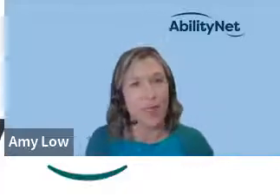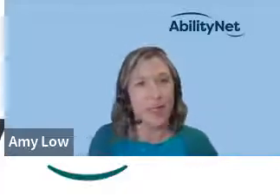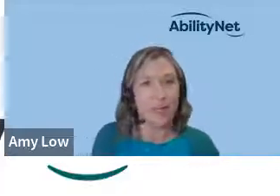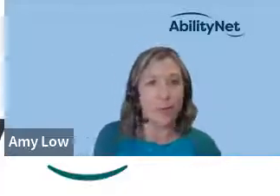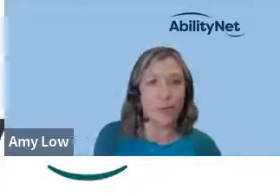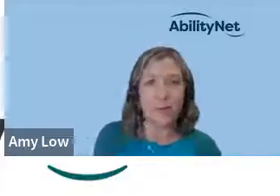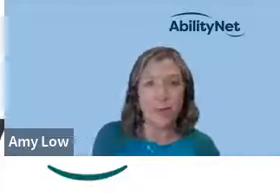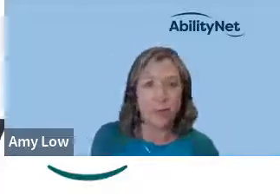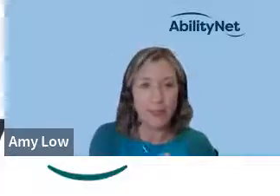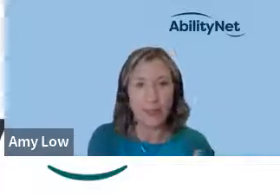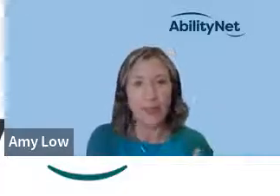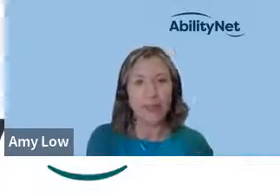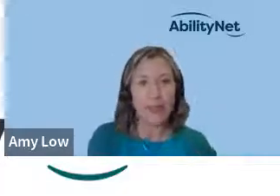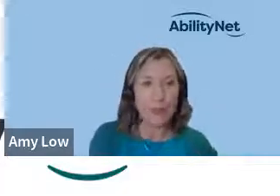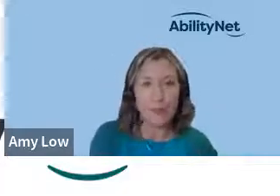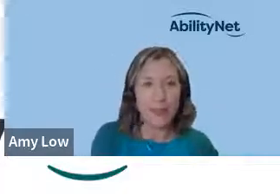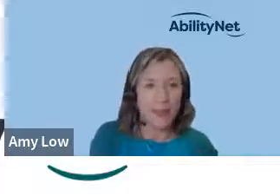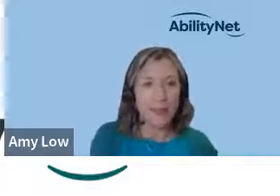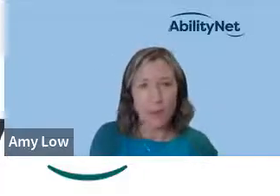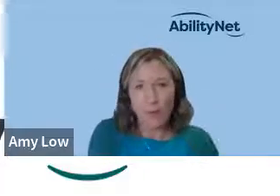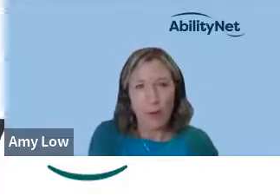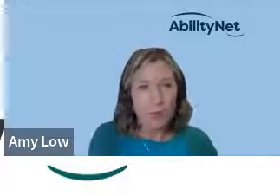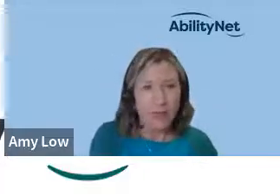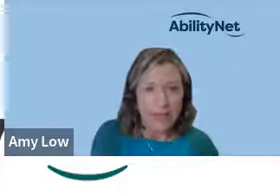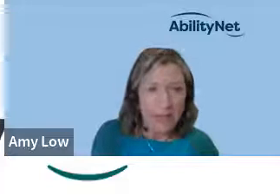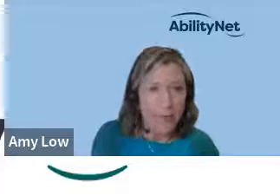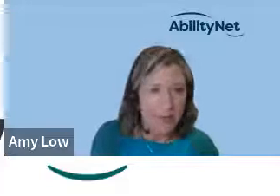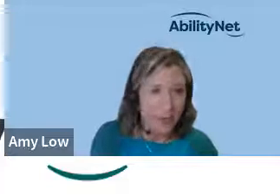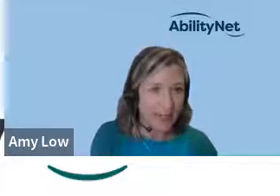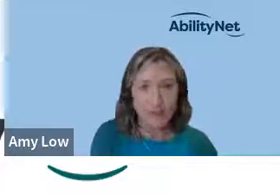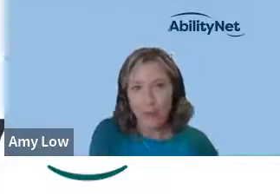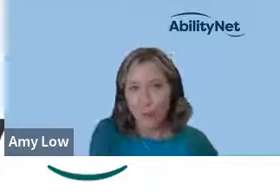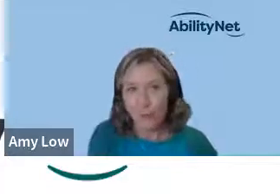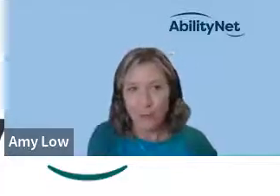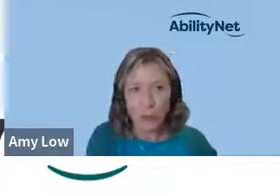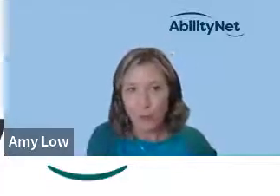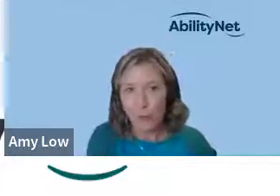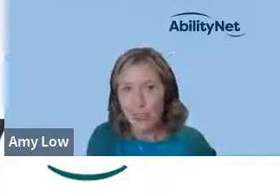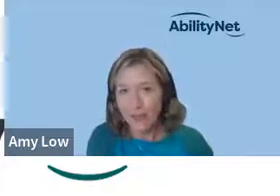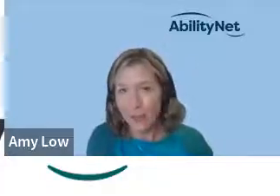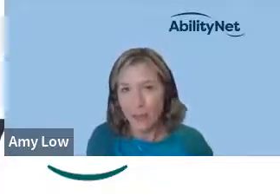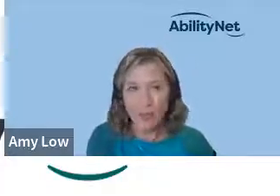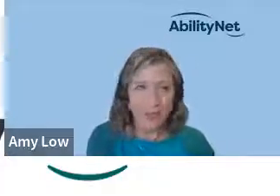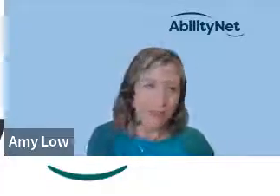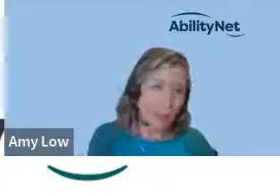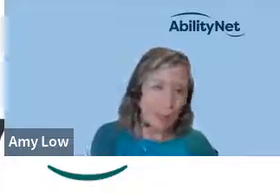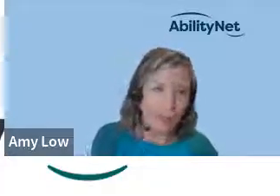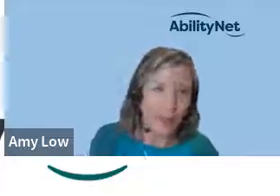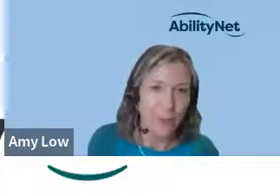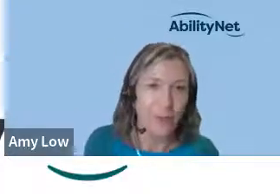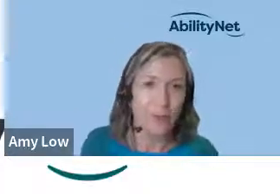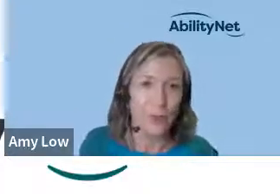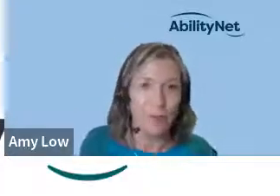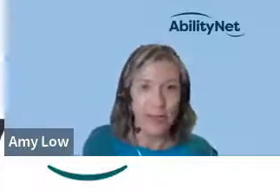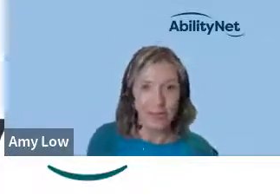sort of vague inferences, you know, saying, oh, it's a bit cold in here, and expecting someone to go and shut the window, whereas, you know,